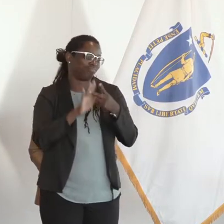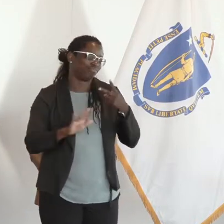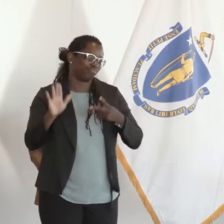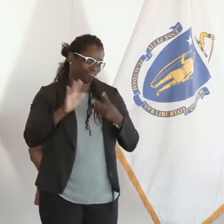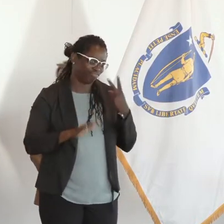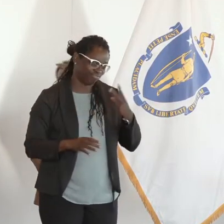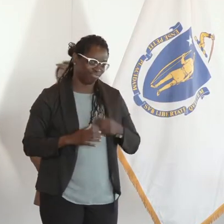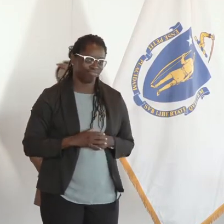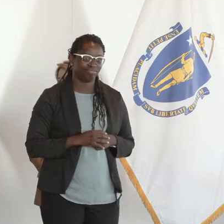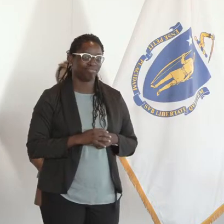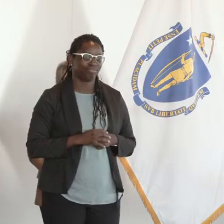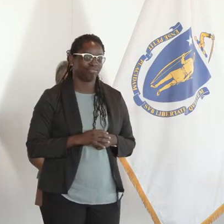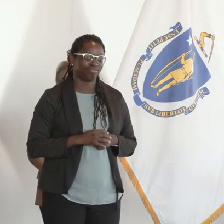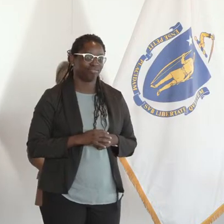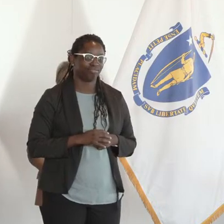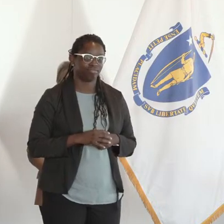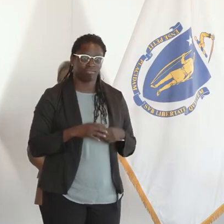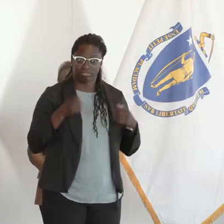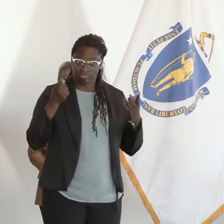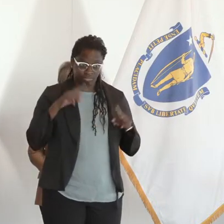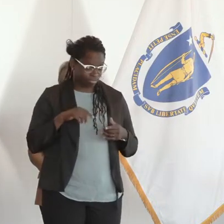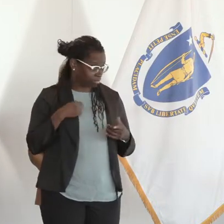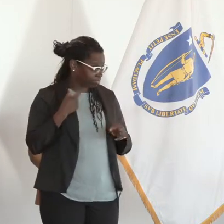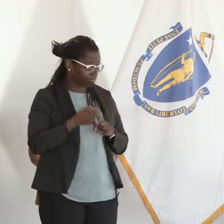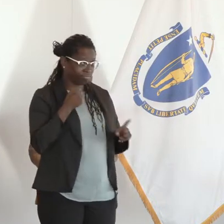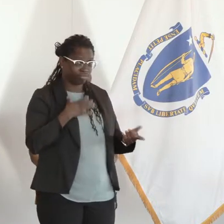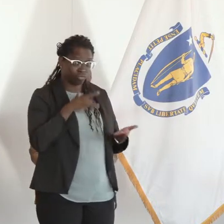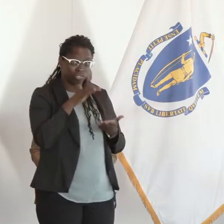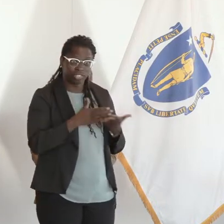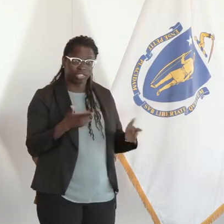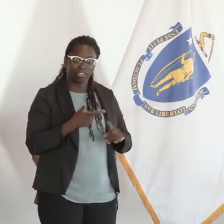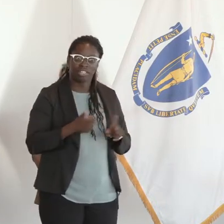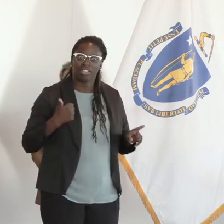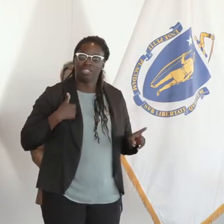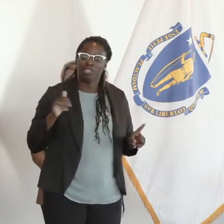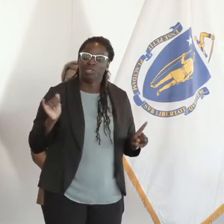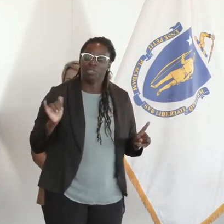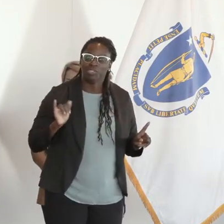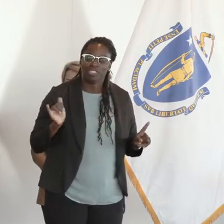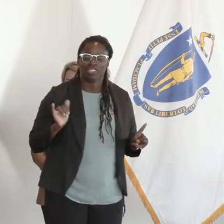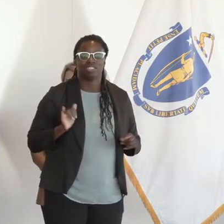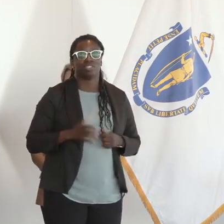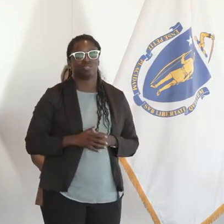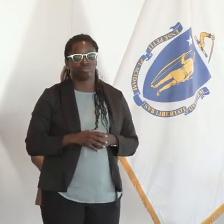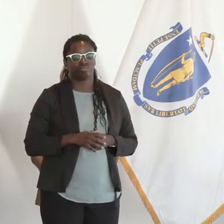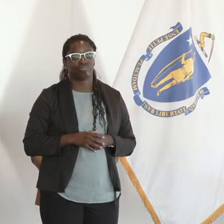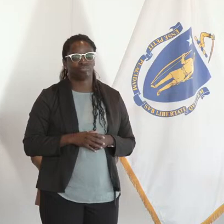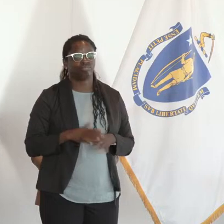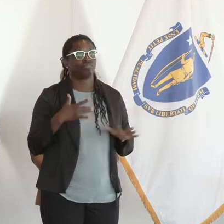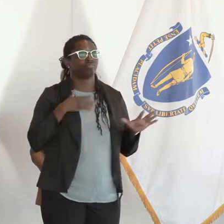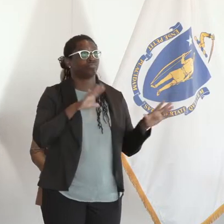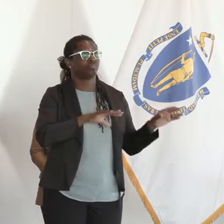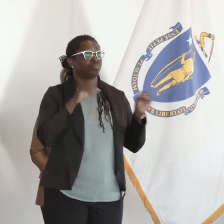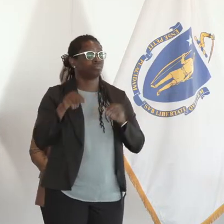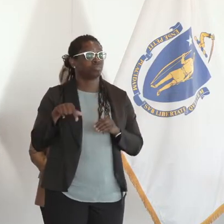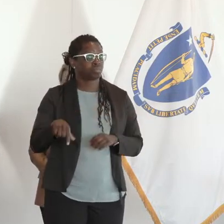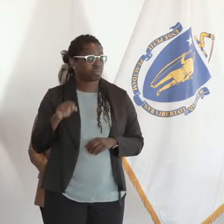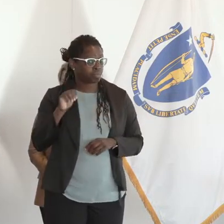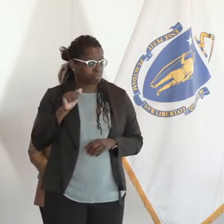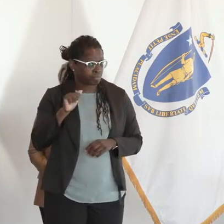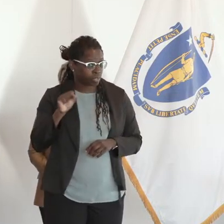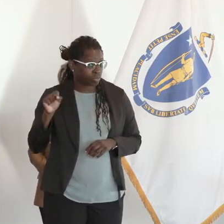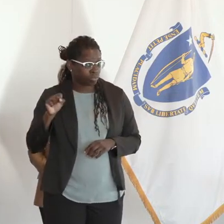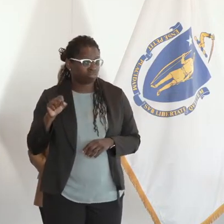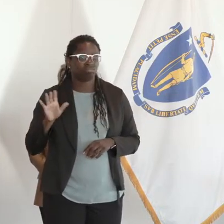me my wife, who is Canadian, to live here in Massachusetts, where we have raised